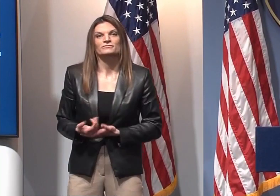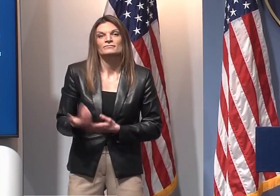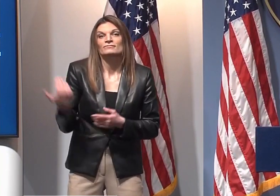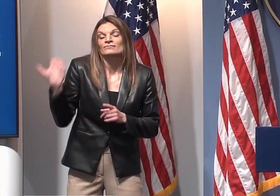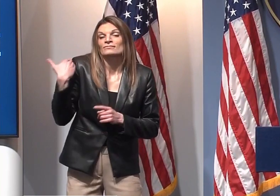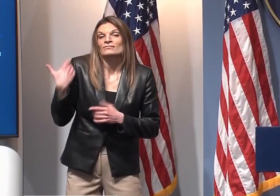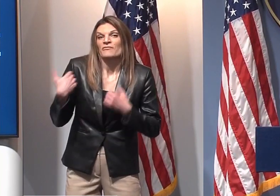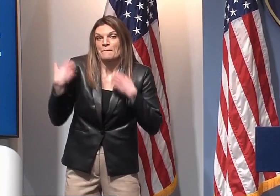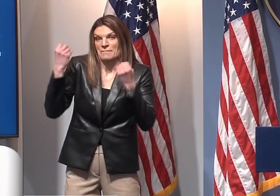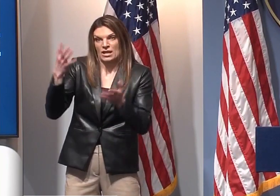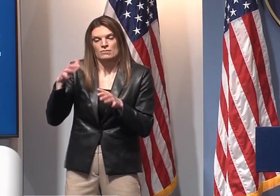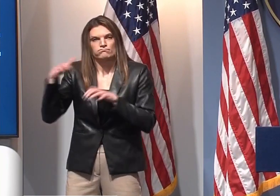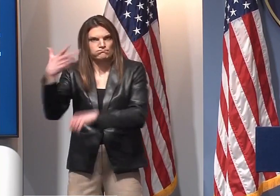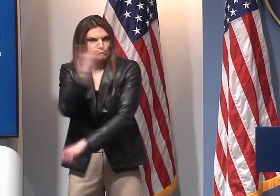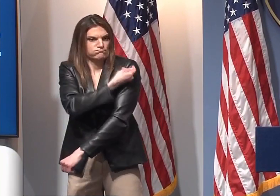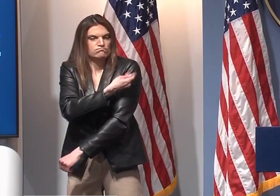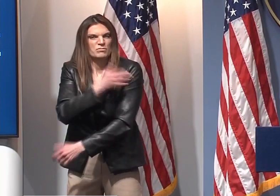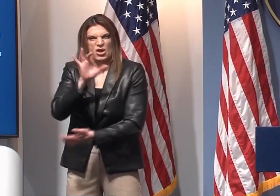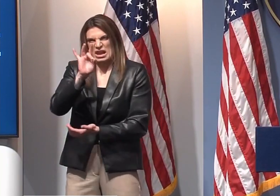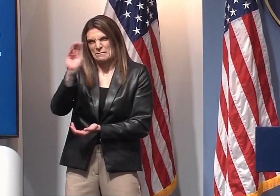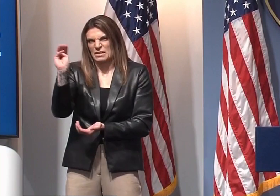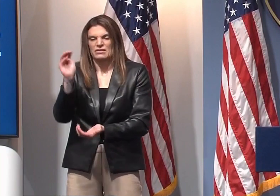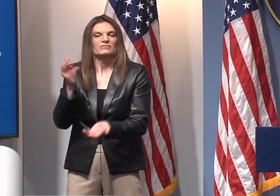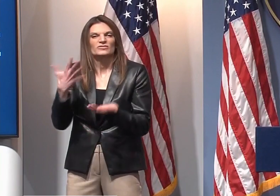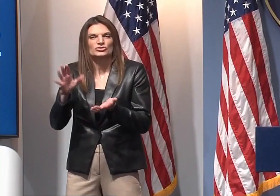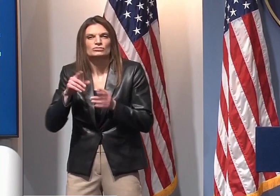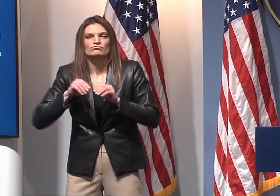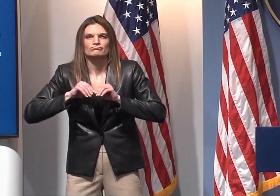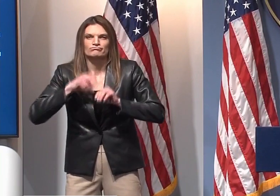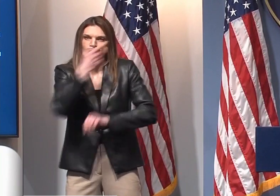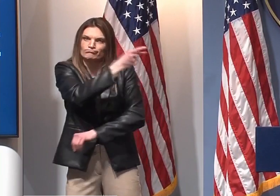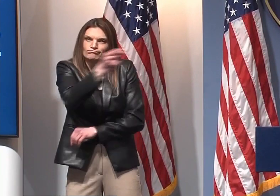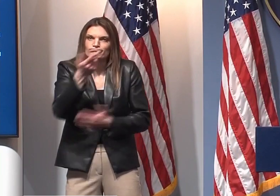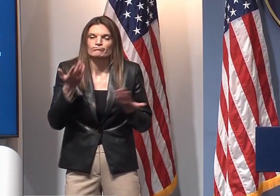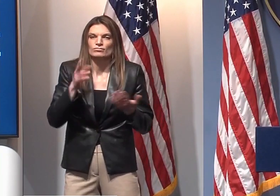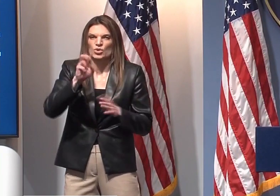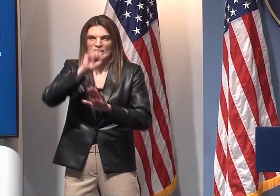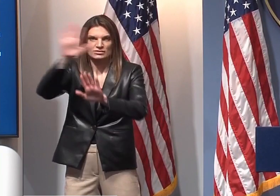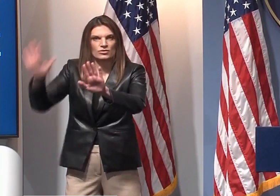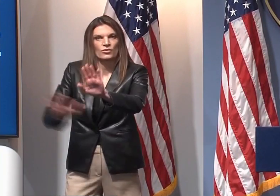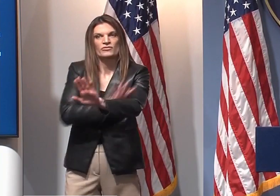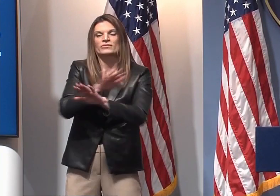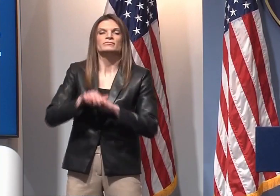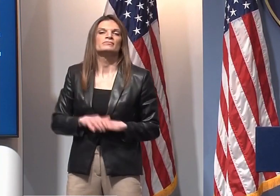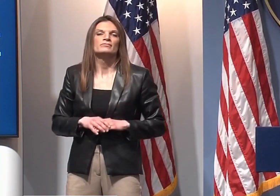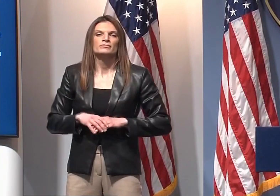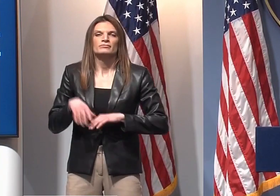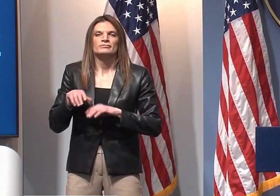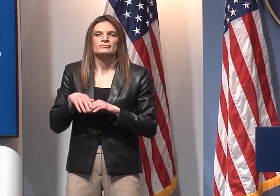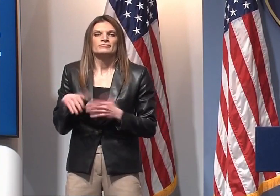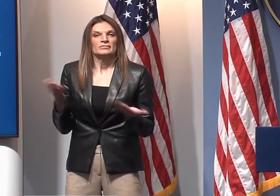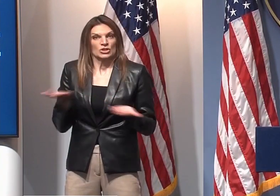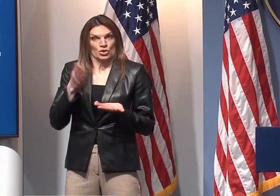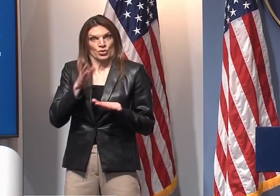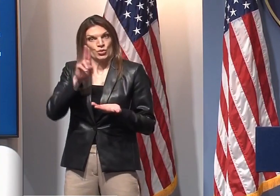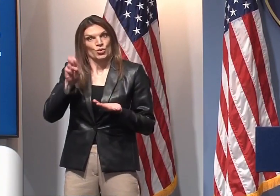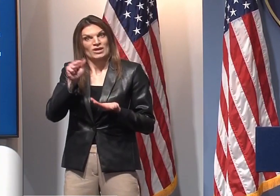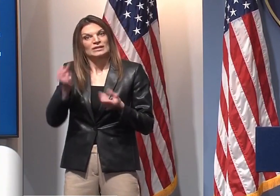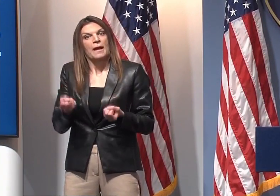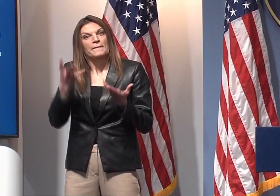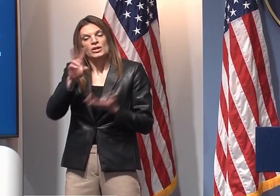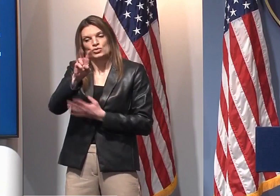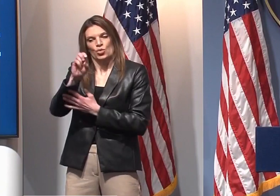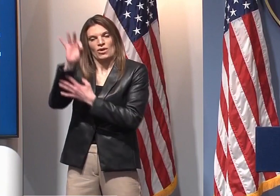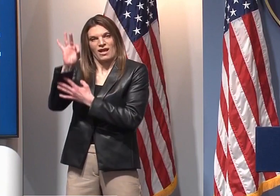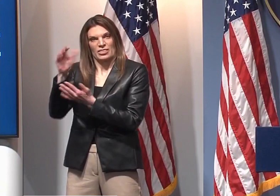of the Johnson & Johnson vaccine have been administered across the country, including a little over 209,000 here in the state of